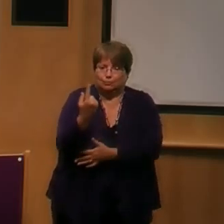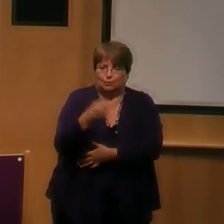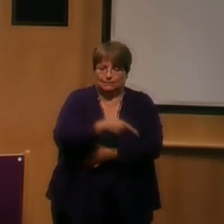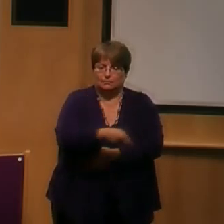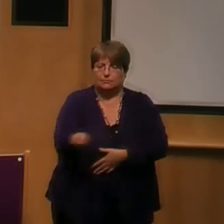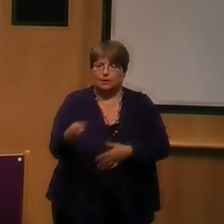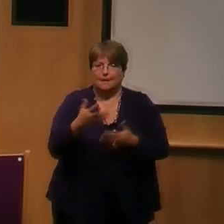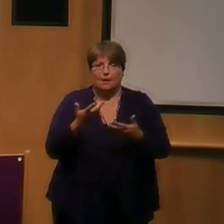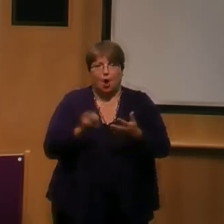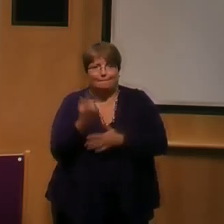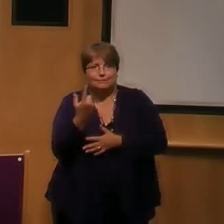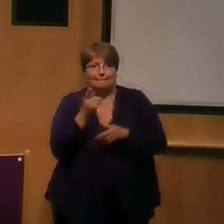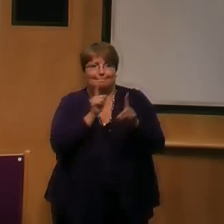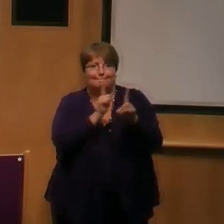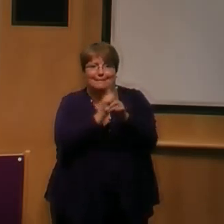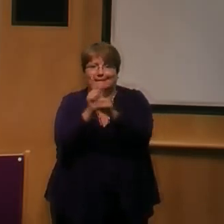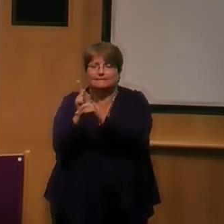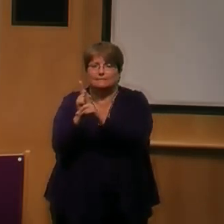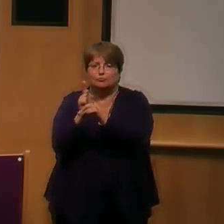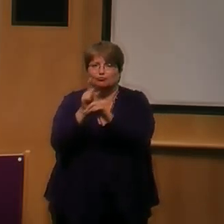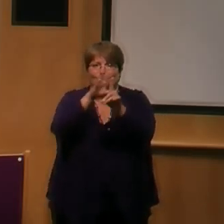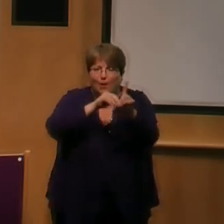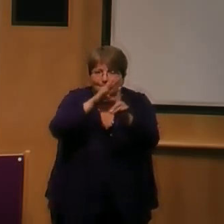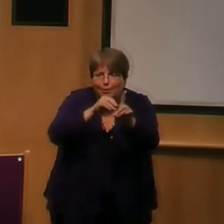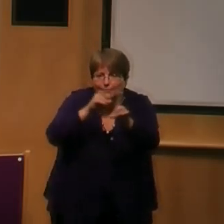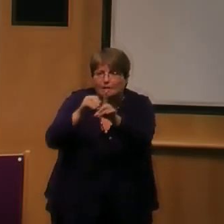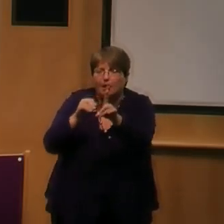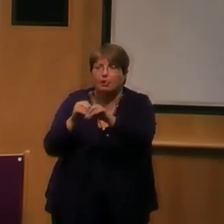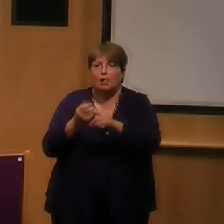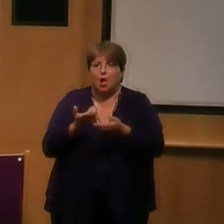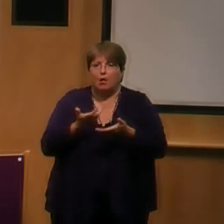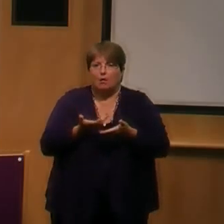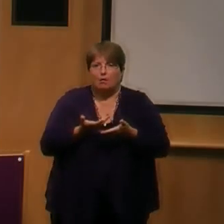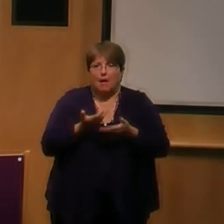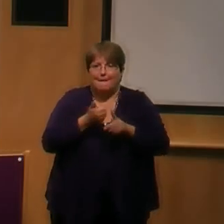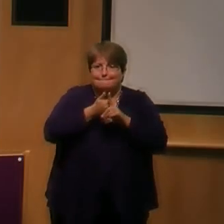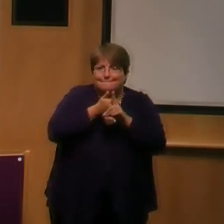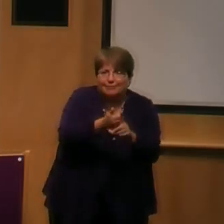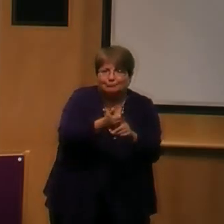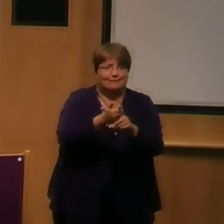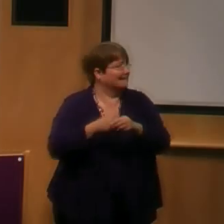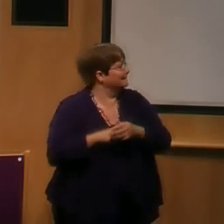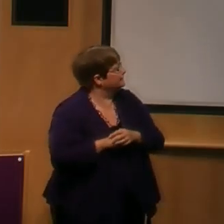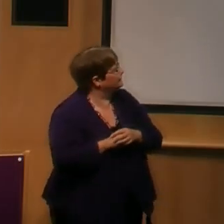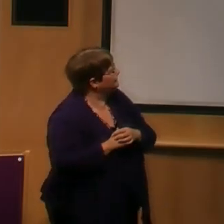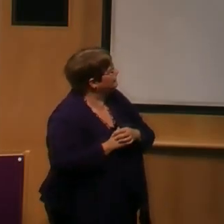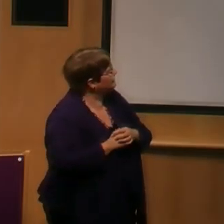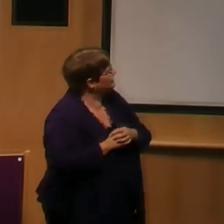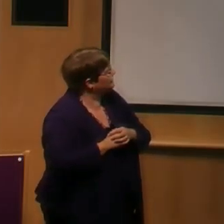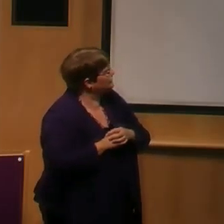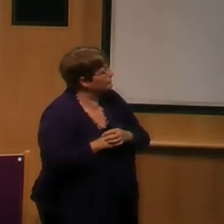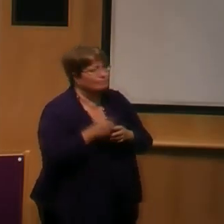It's given our young people an opportunity to make role models through the mentoring.